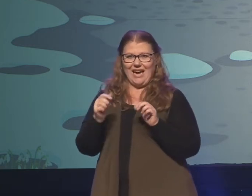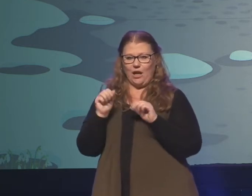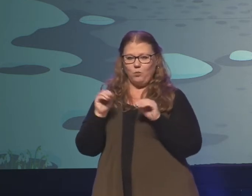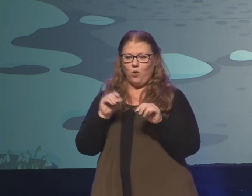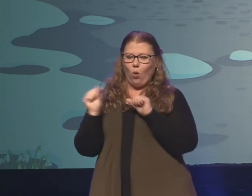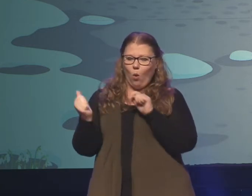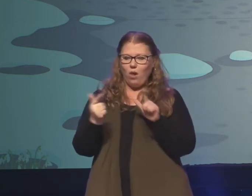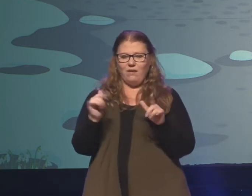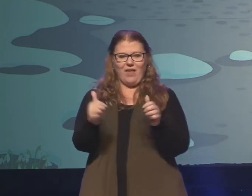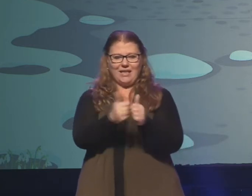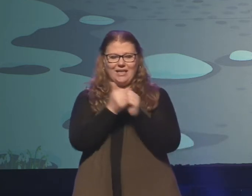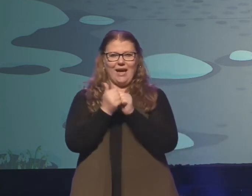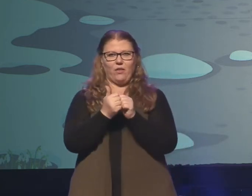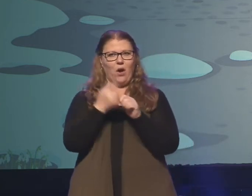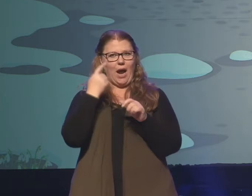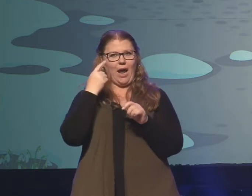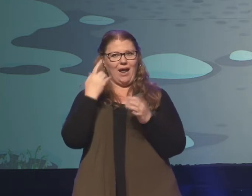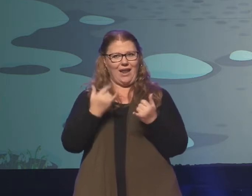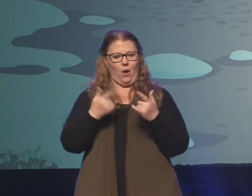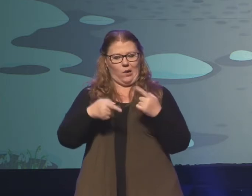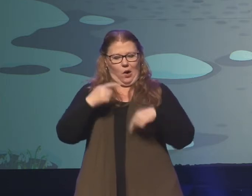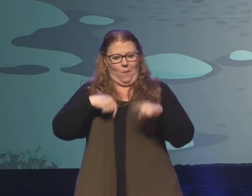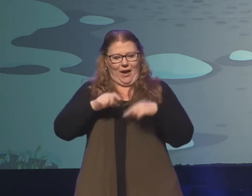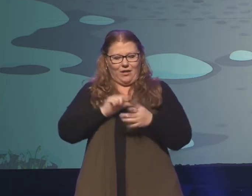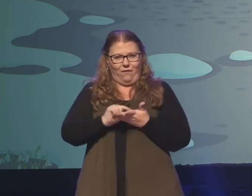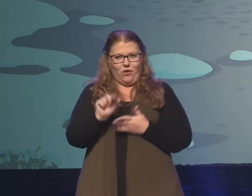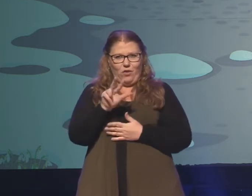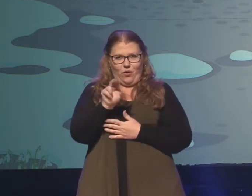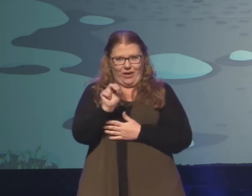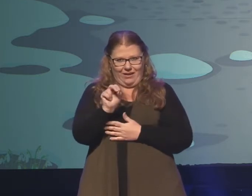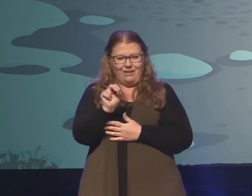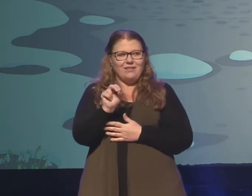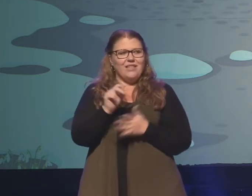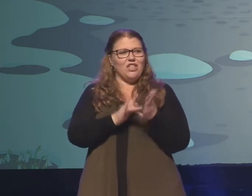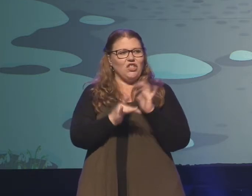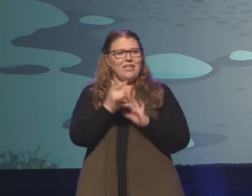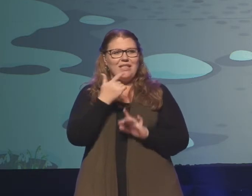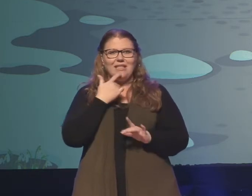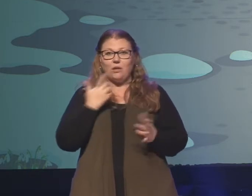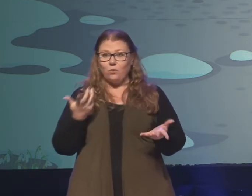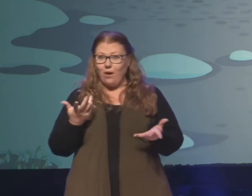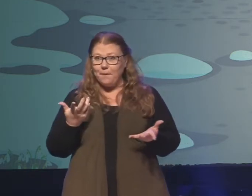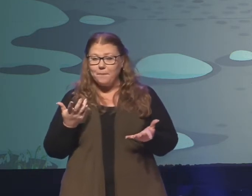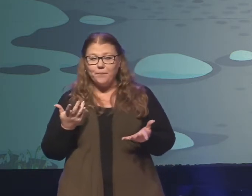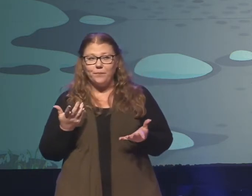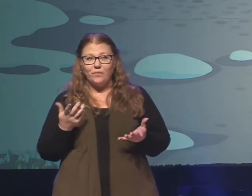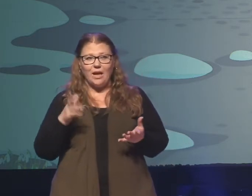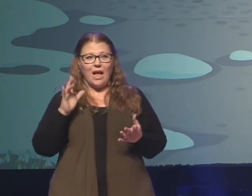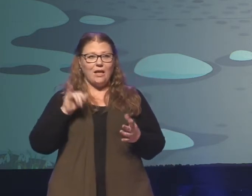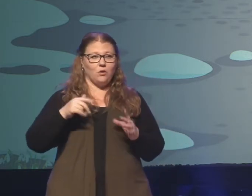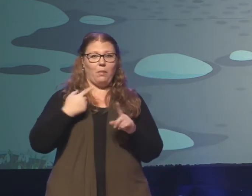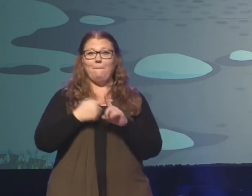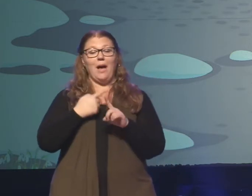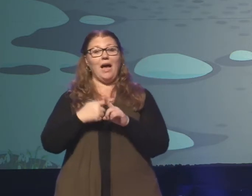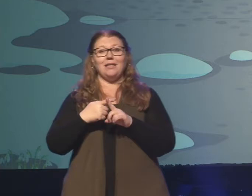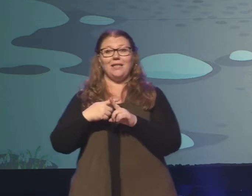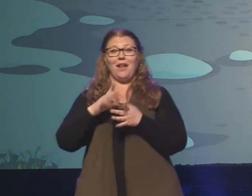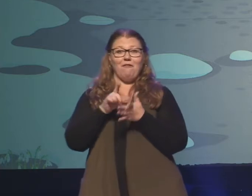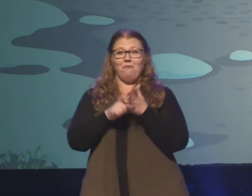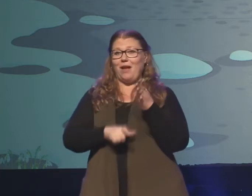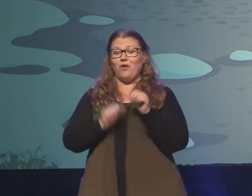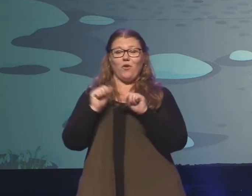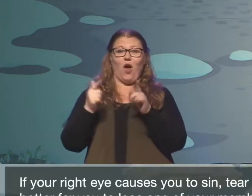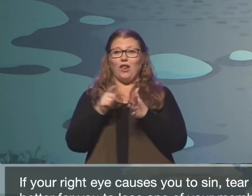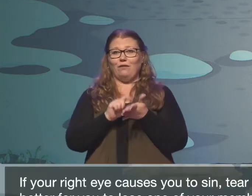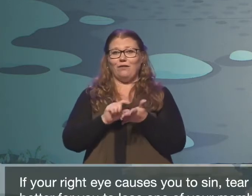So now, with that in mind, let's jump back to verse 30. So with that in mind, Jesus says this. This is one of the most uplifting passages in all of Scripture. If